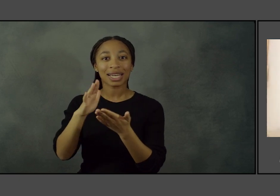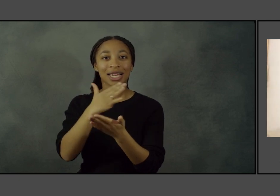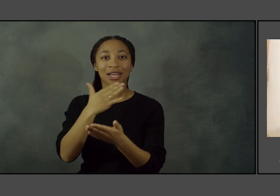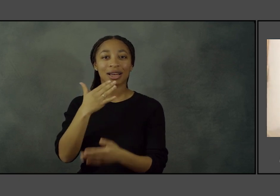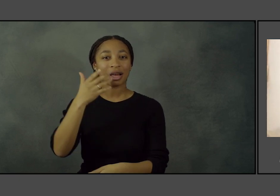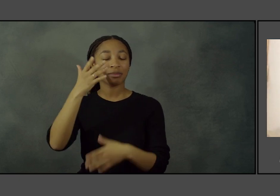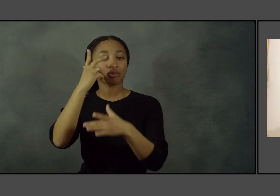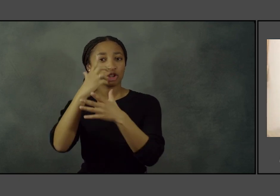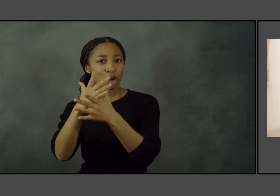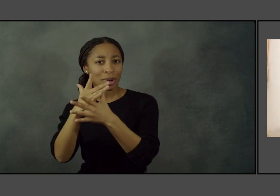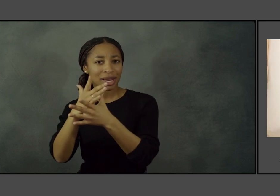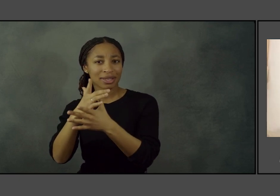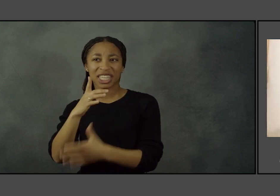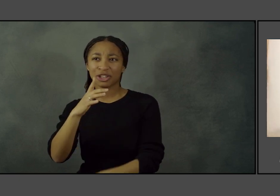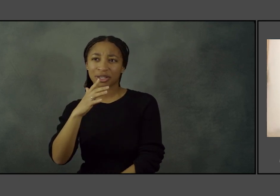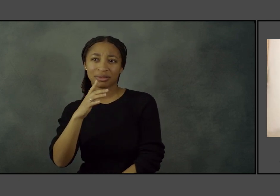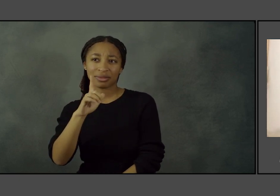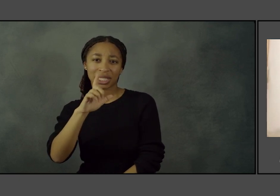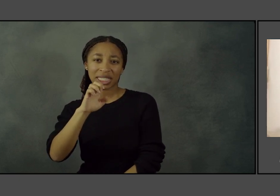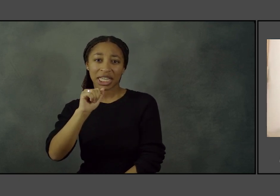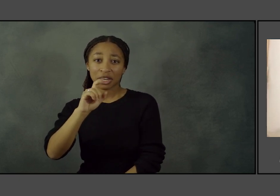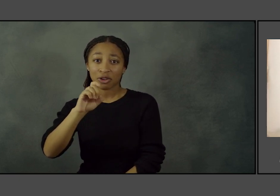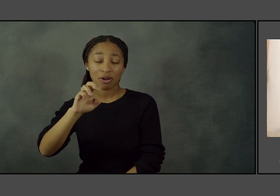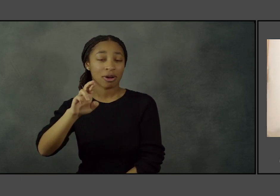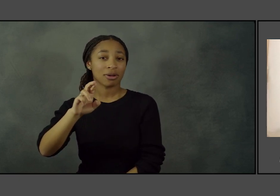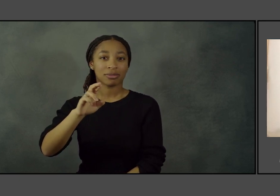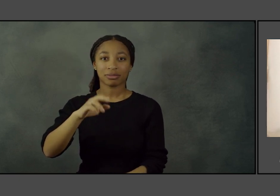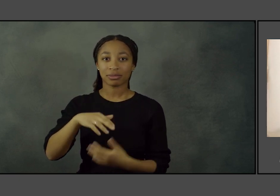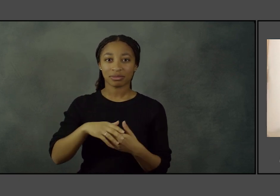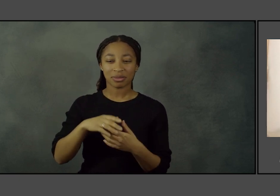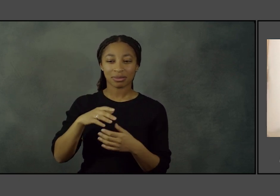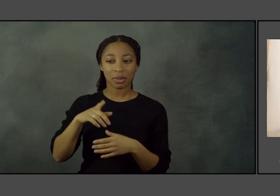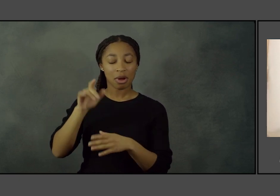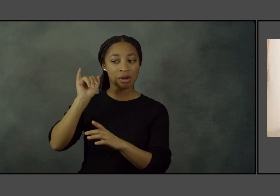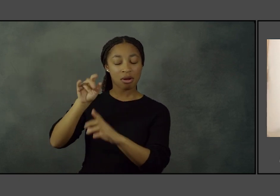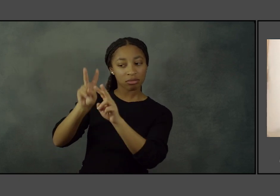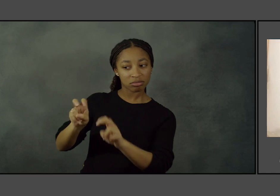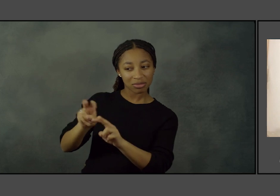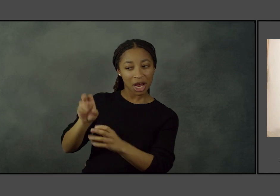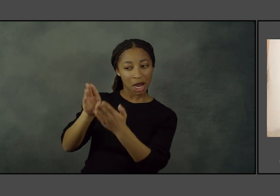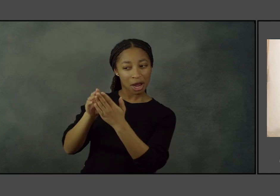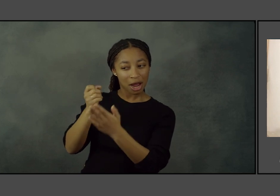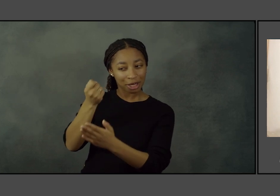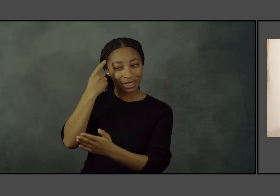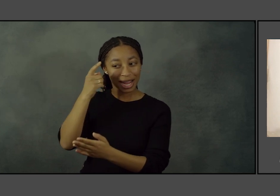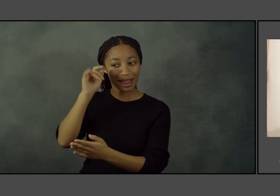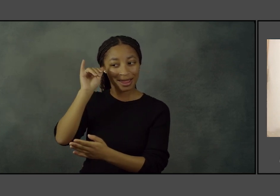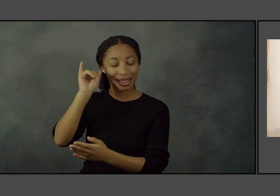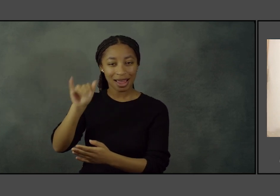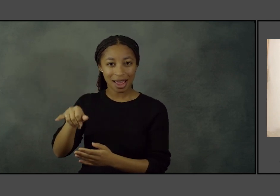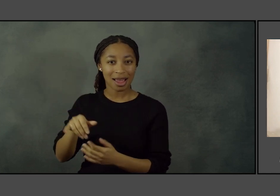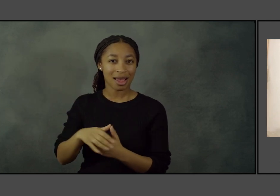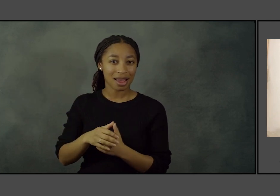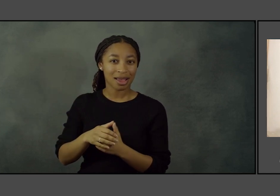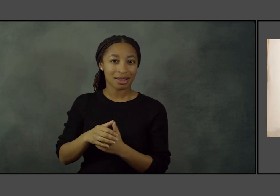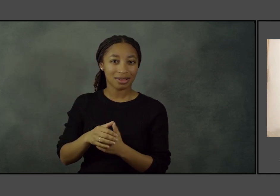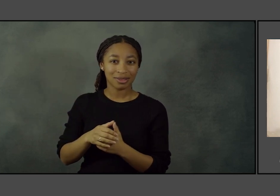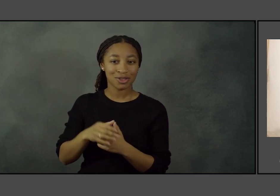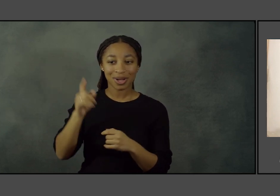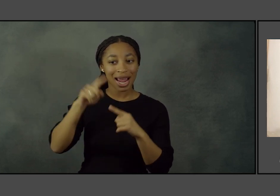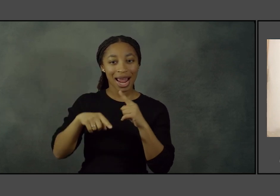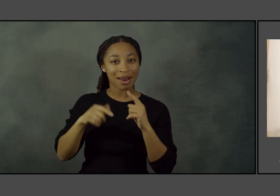right? They are asked to understand that. They aren't expected to perform without understanding context or